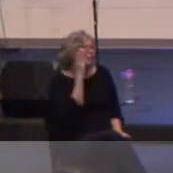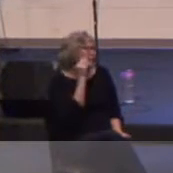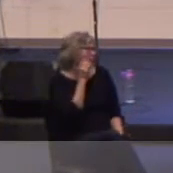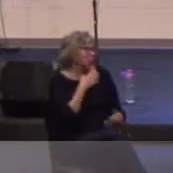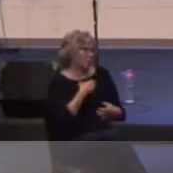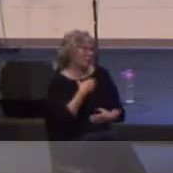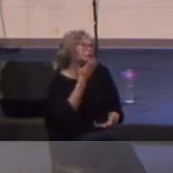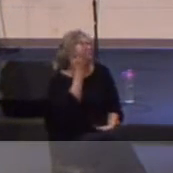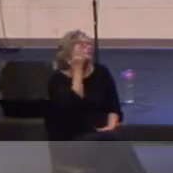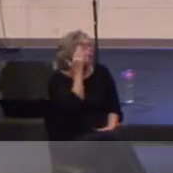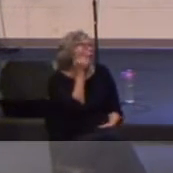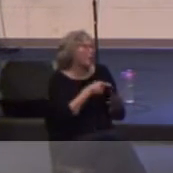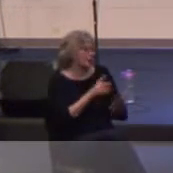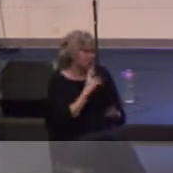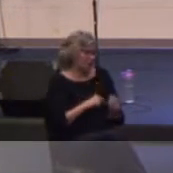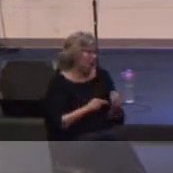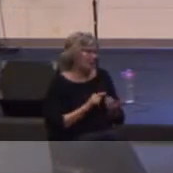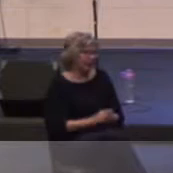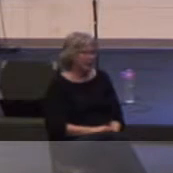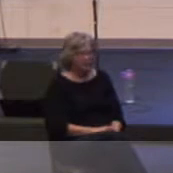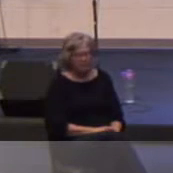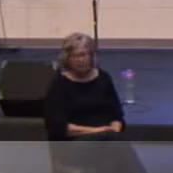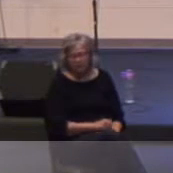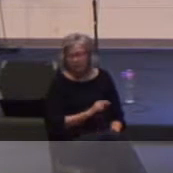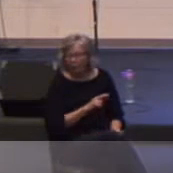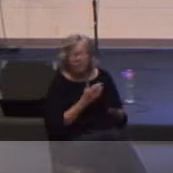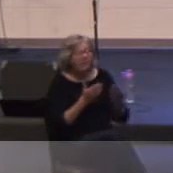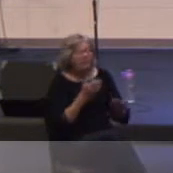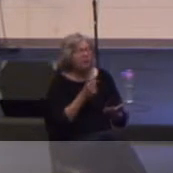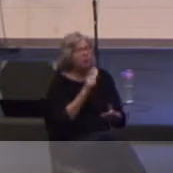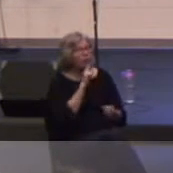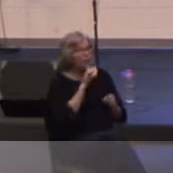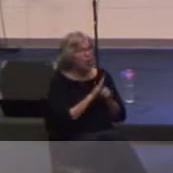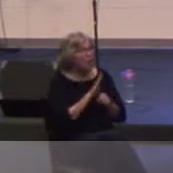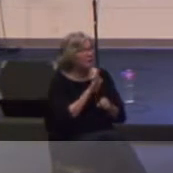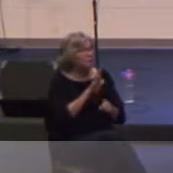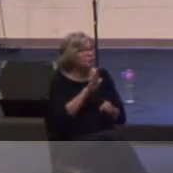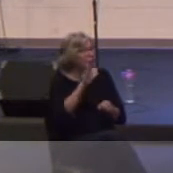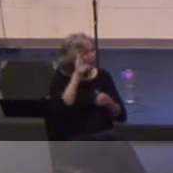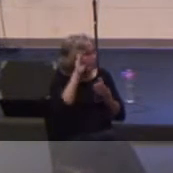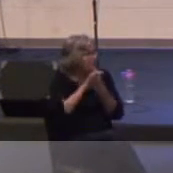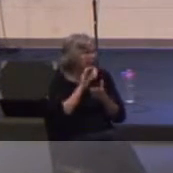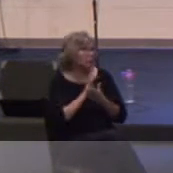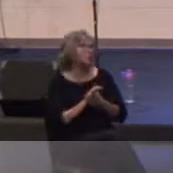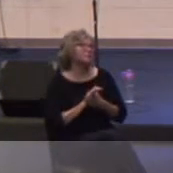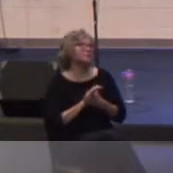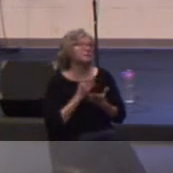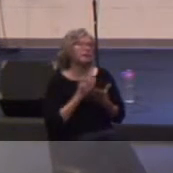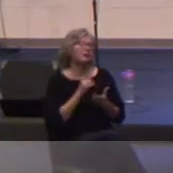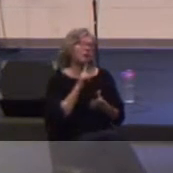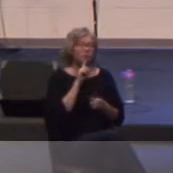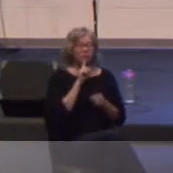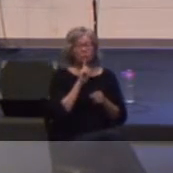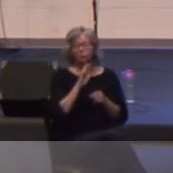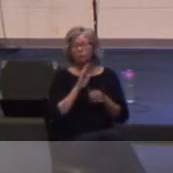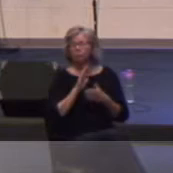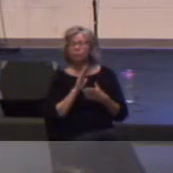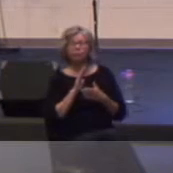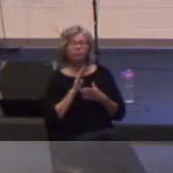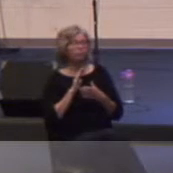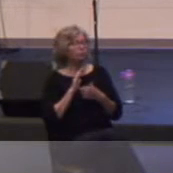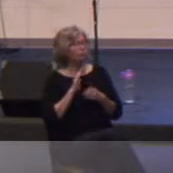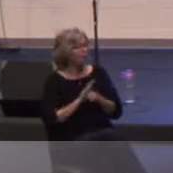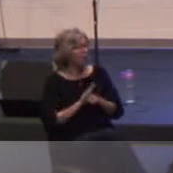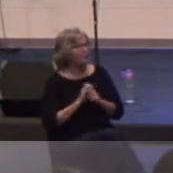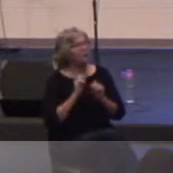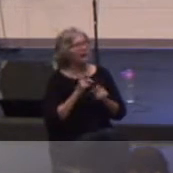know what I'm talking about. Or maybe you have promised your spouse. Maybe you've promised your husband or you've promised your wife that, oh,